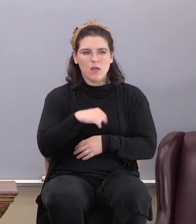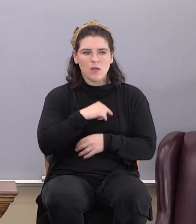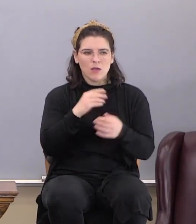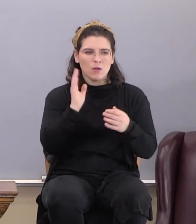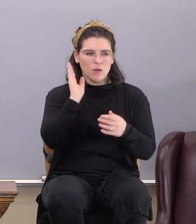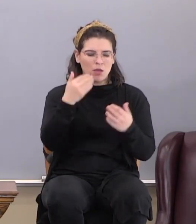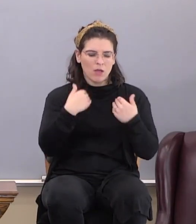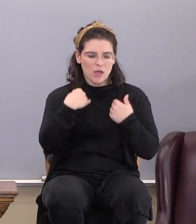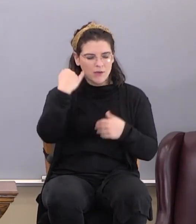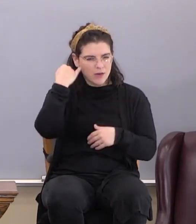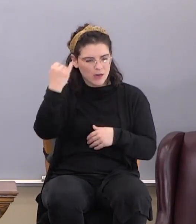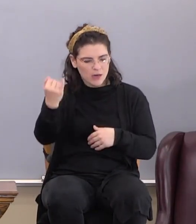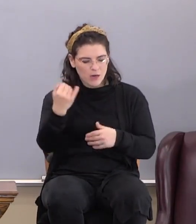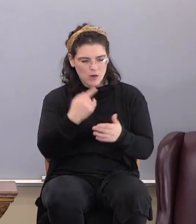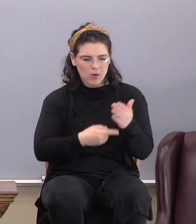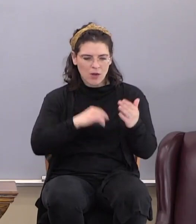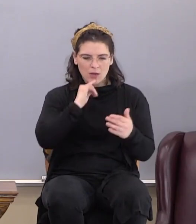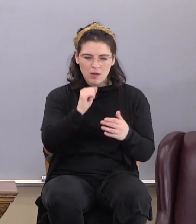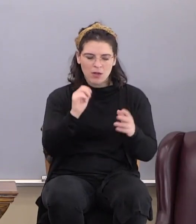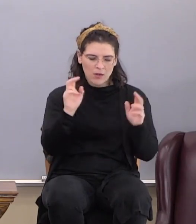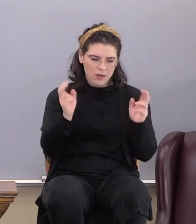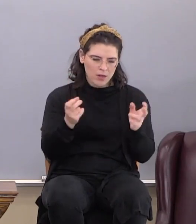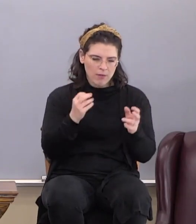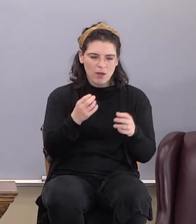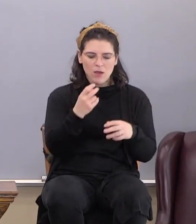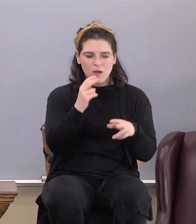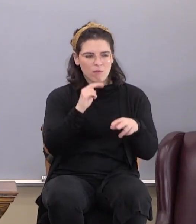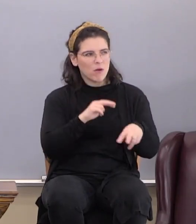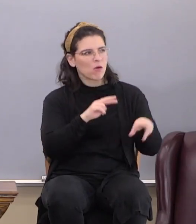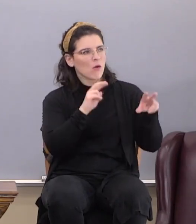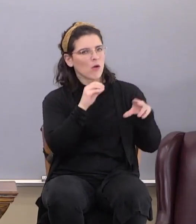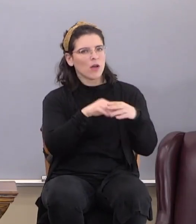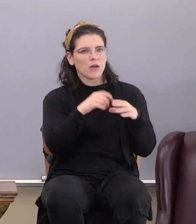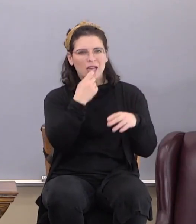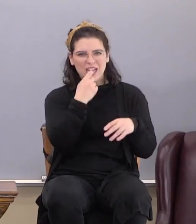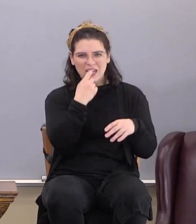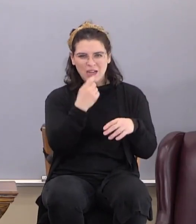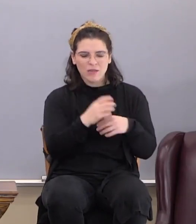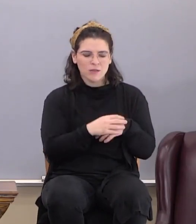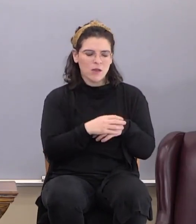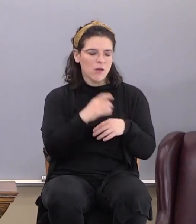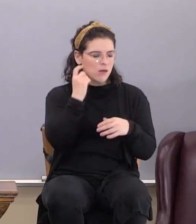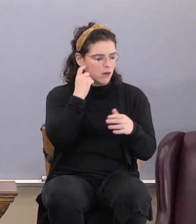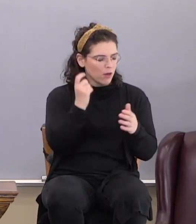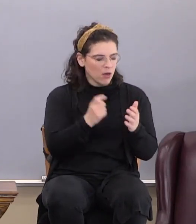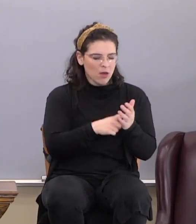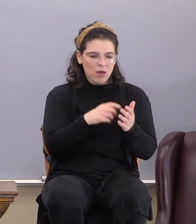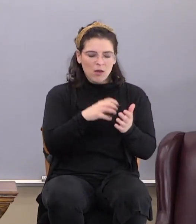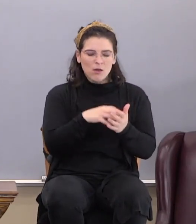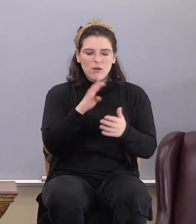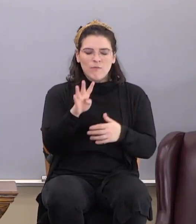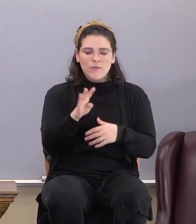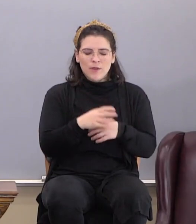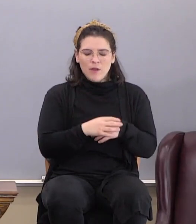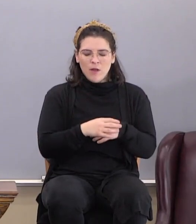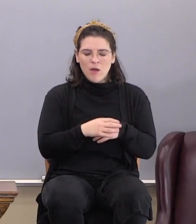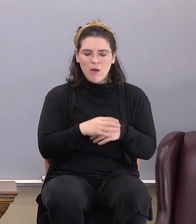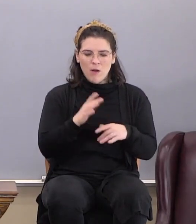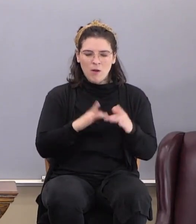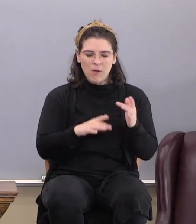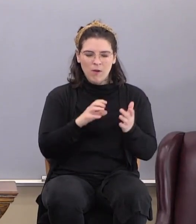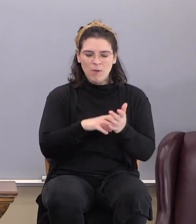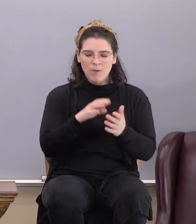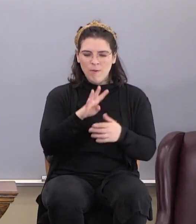idea. What is this issue of beholding in a glass? Notice in chapter 4, let's just drop down to chapter